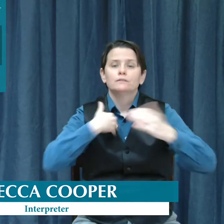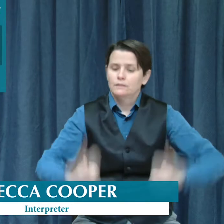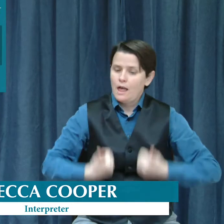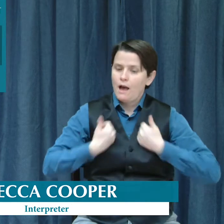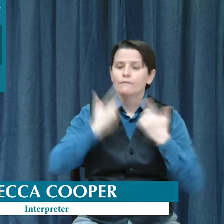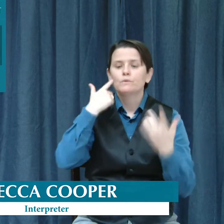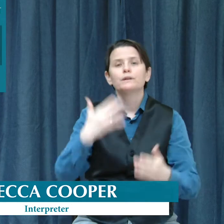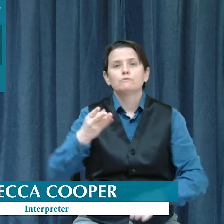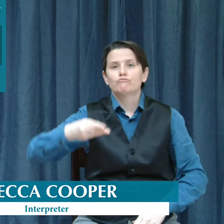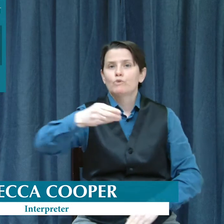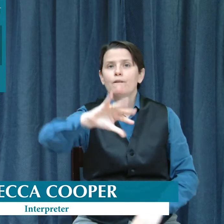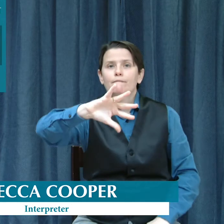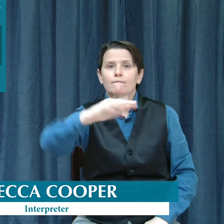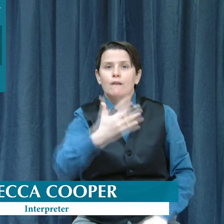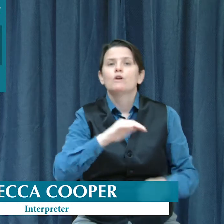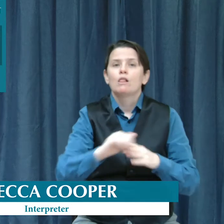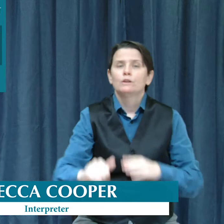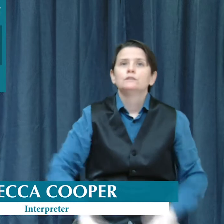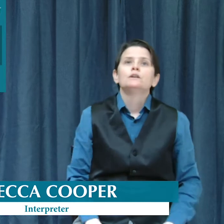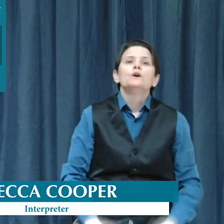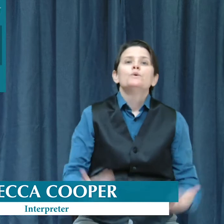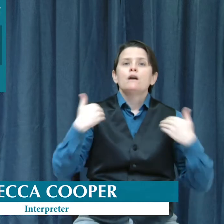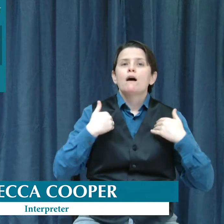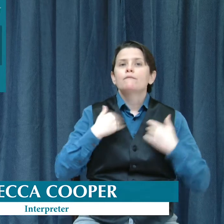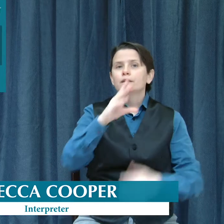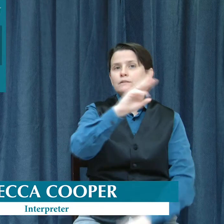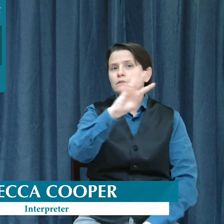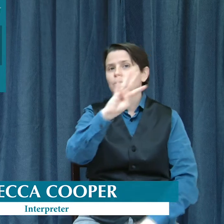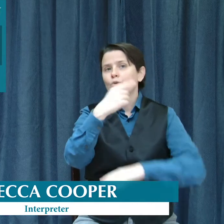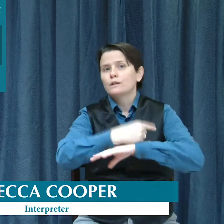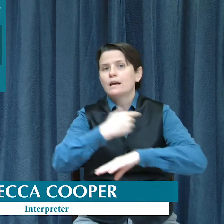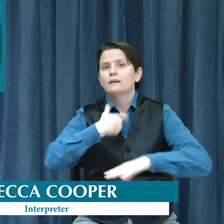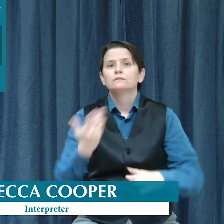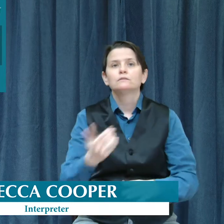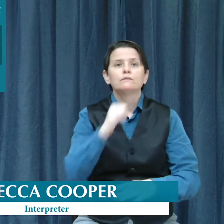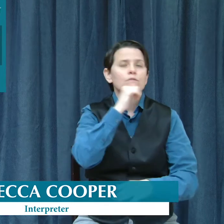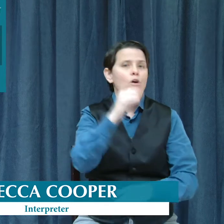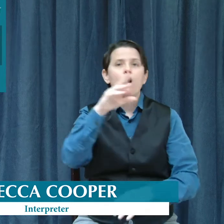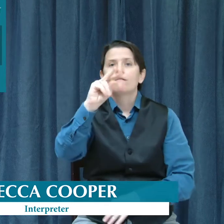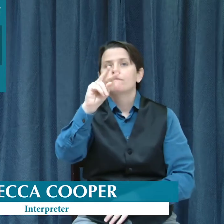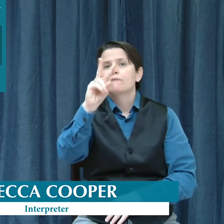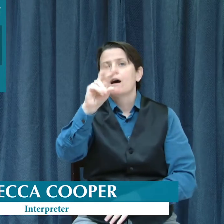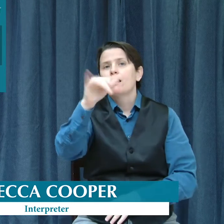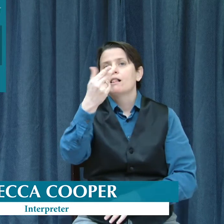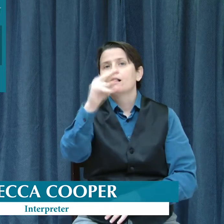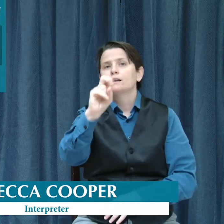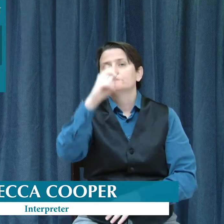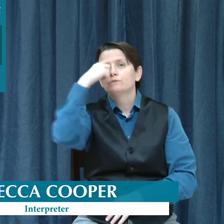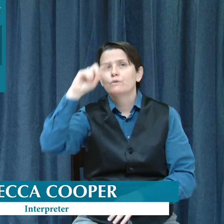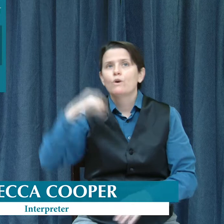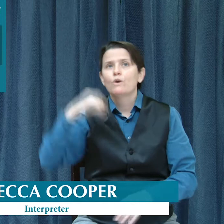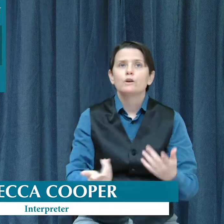on January 30th and runs through April 4th. You can participate by signing up to receive 64